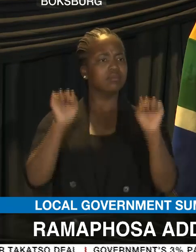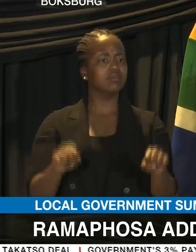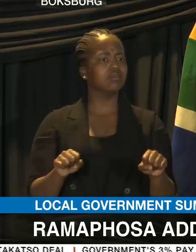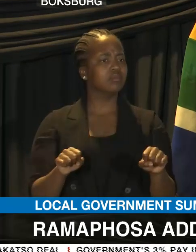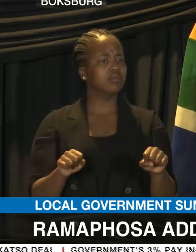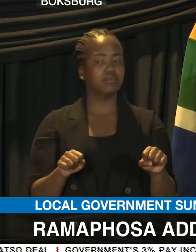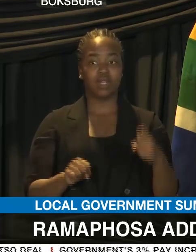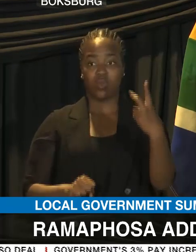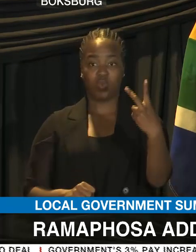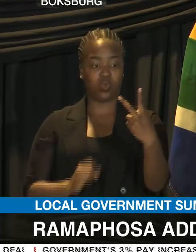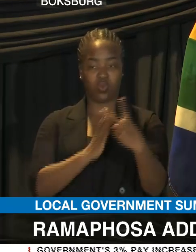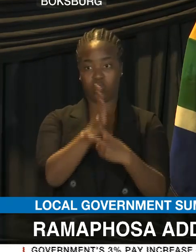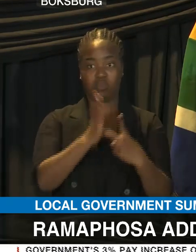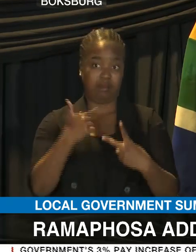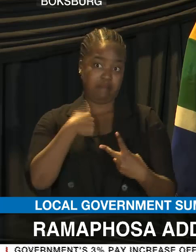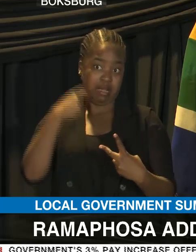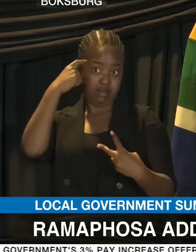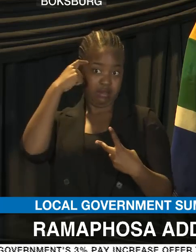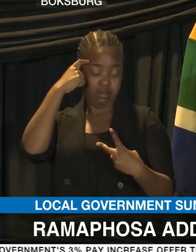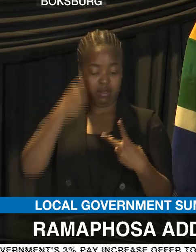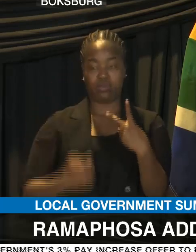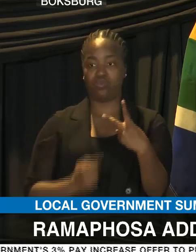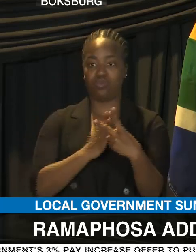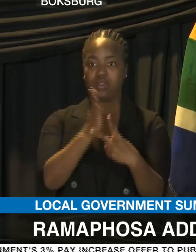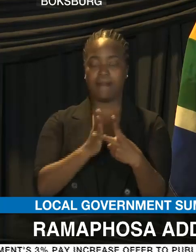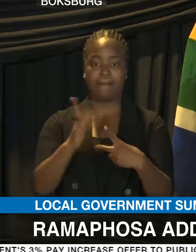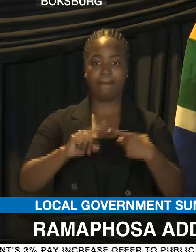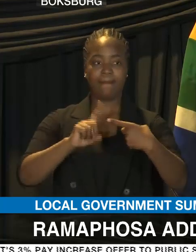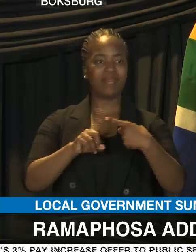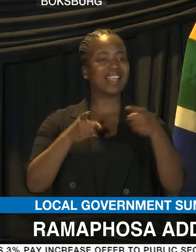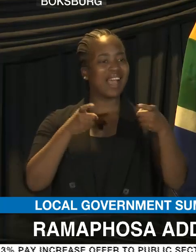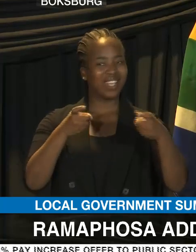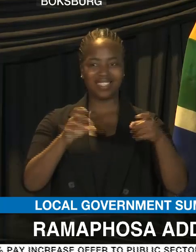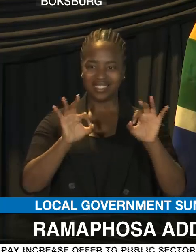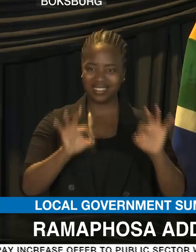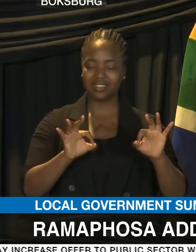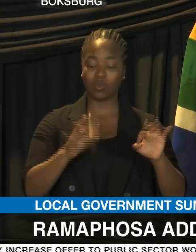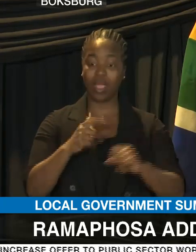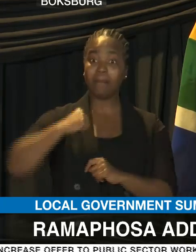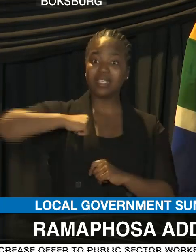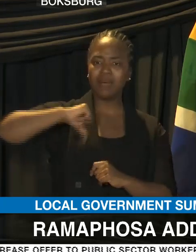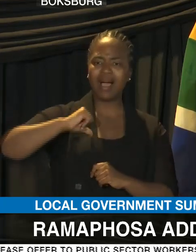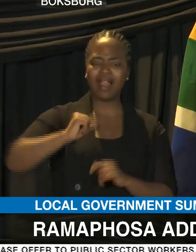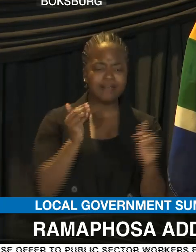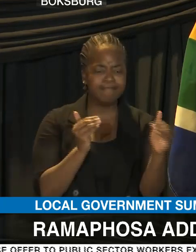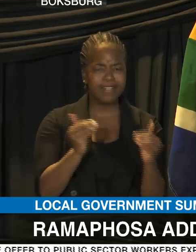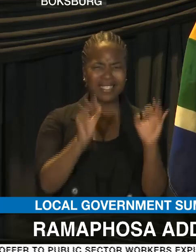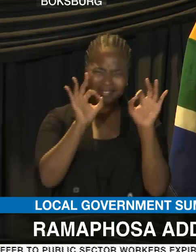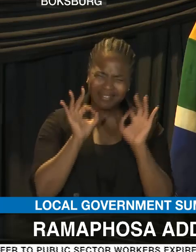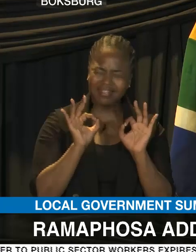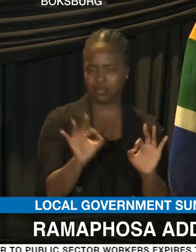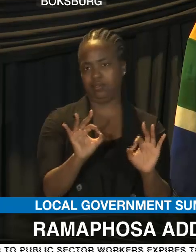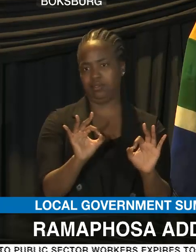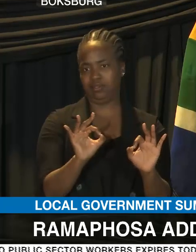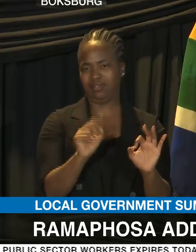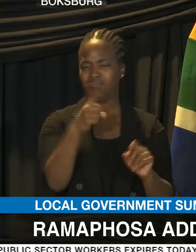has two paths, in my view. It is to get governance at the local level to be